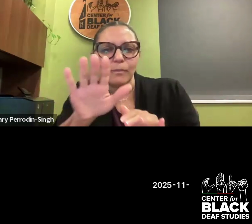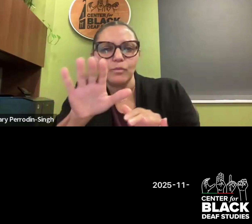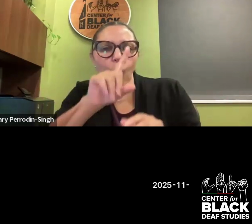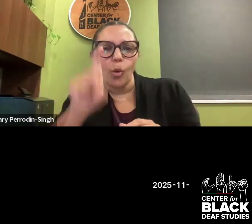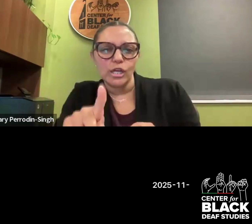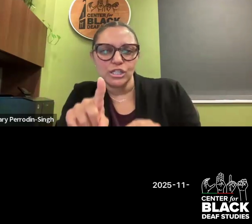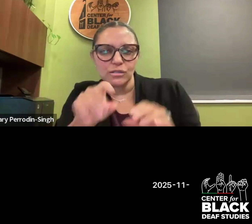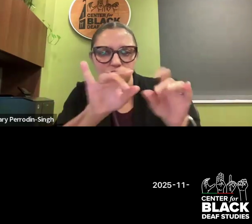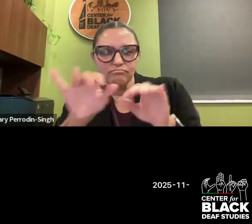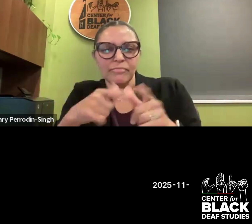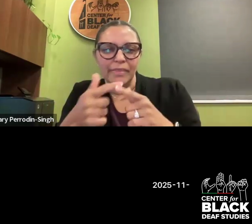Uh,